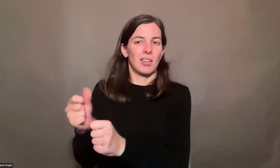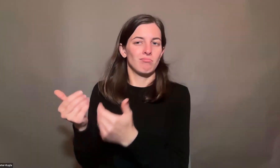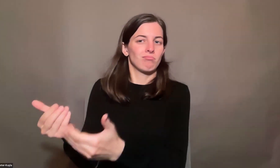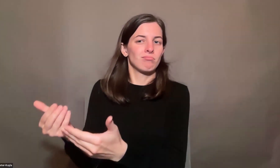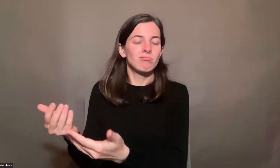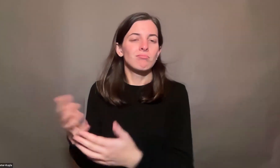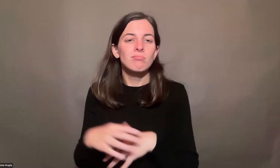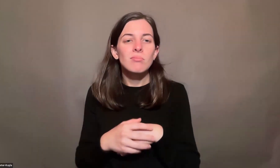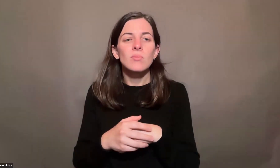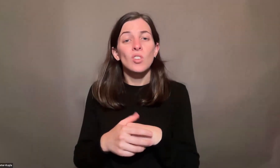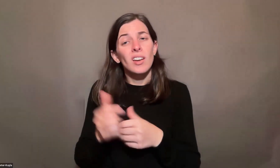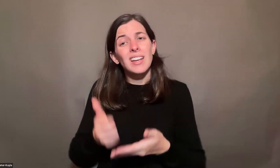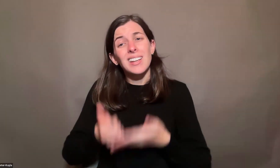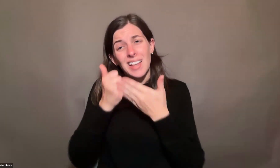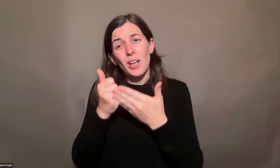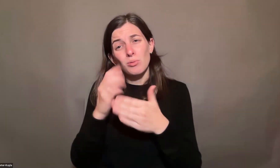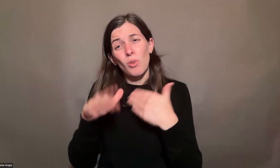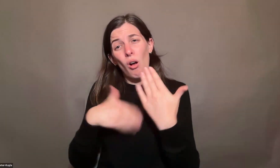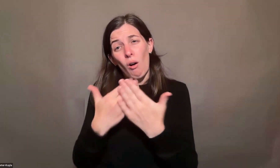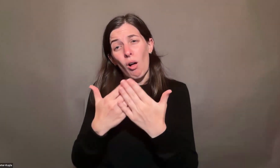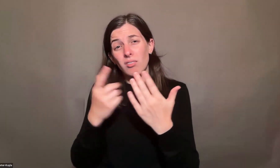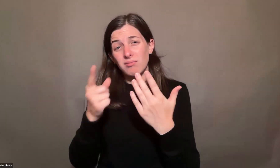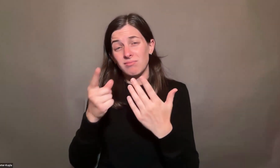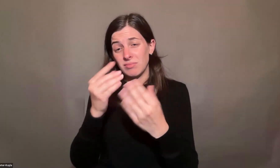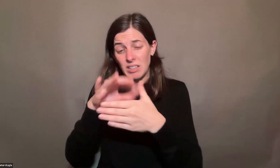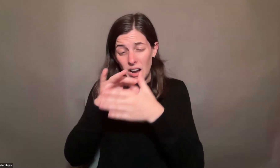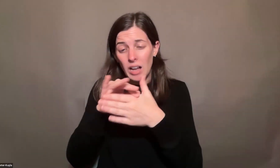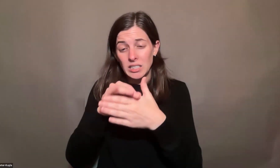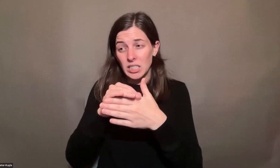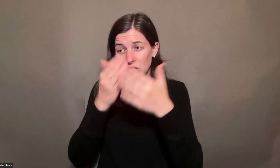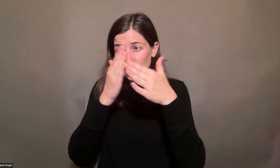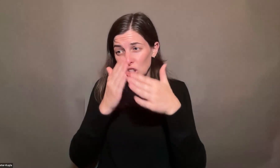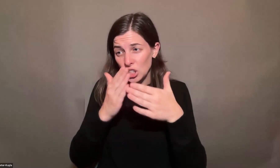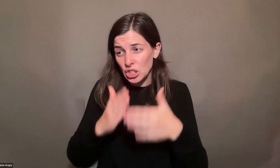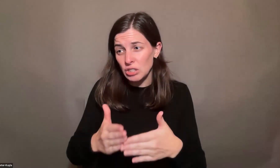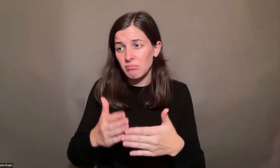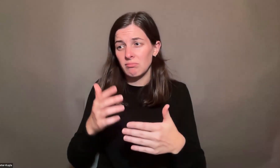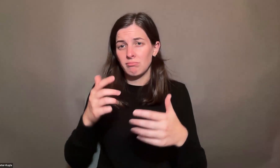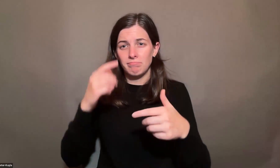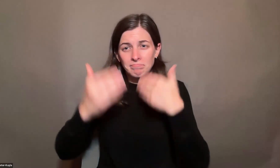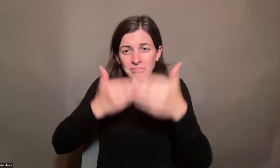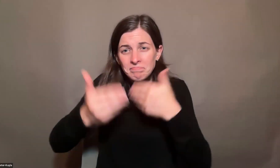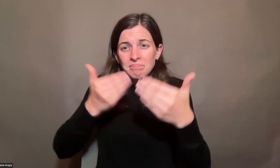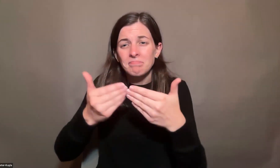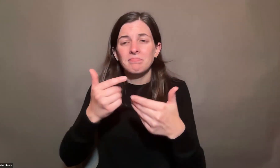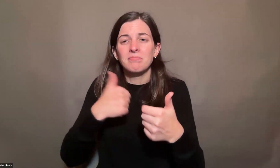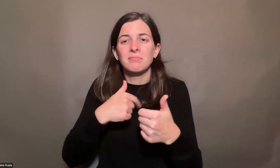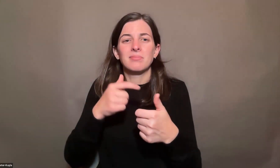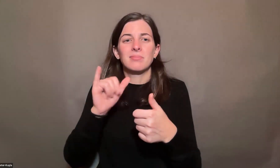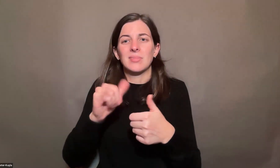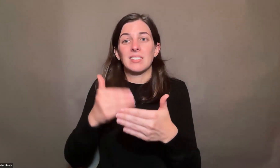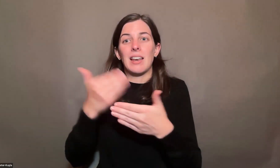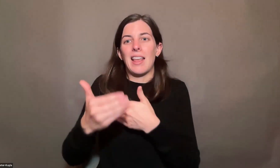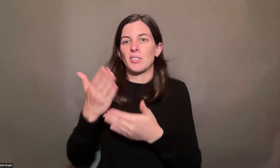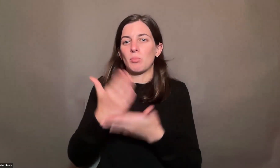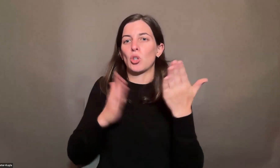help to break up content. So again, it's really important to think about that when you're creating those sections in your presentation.